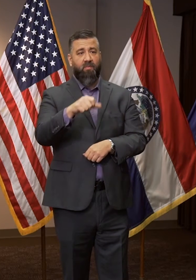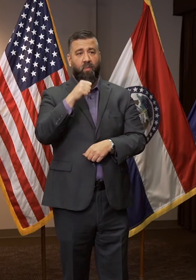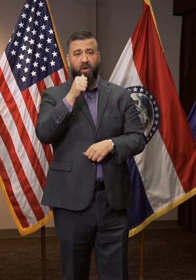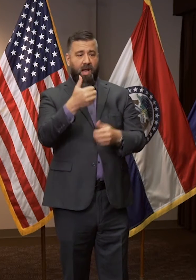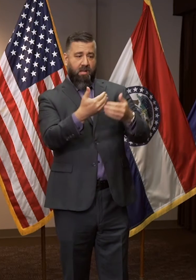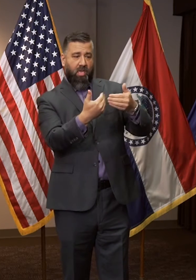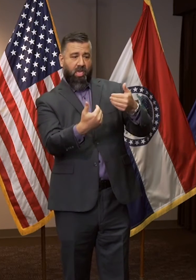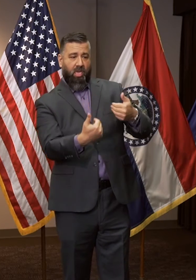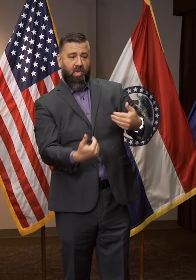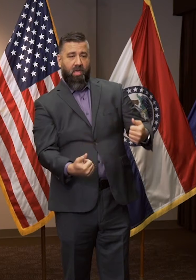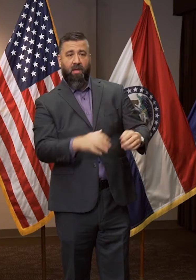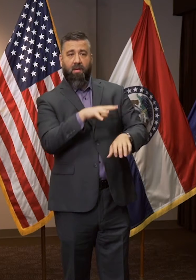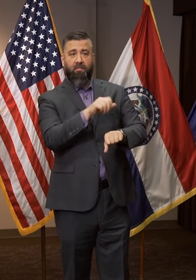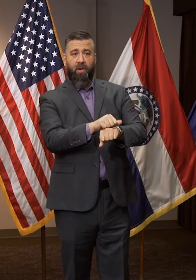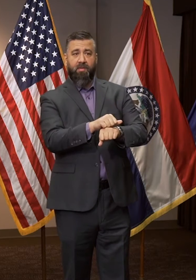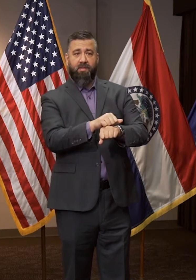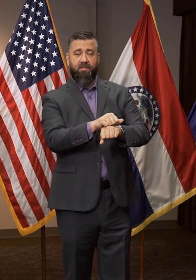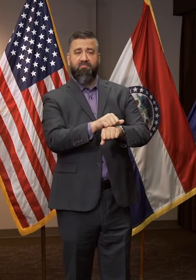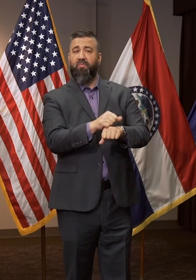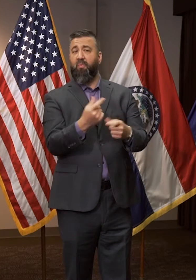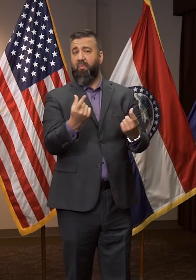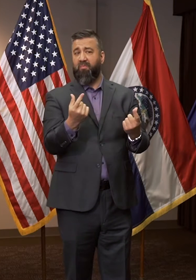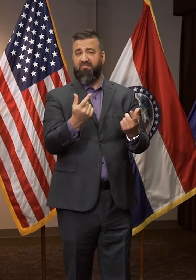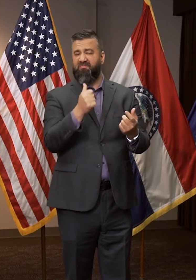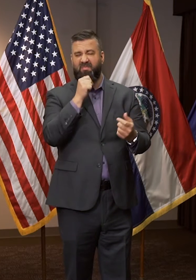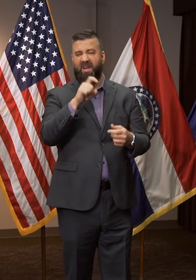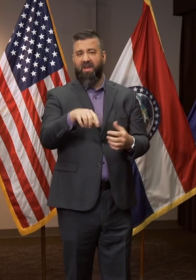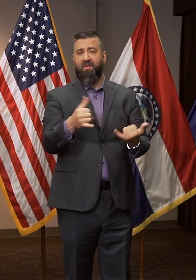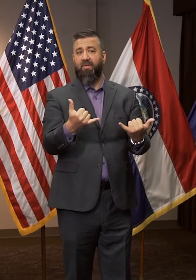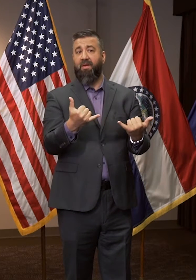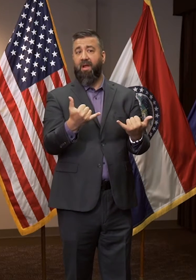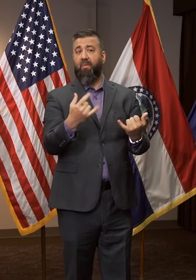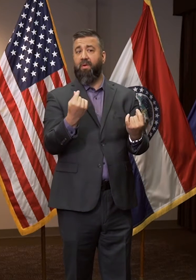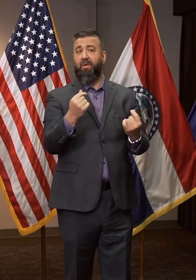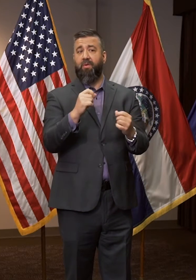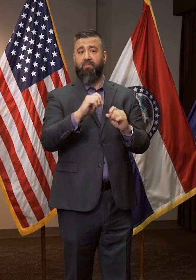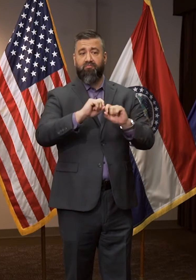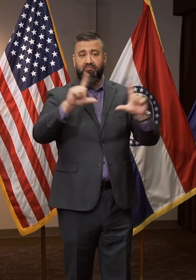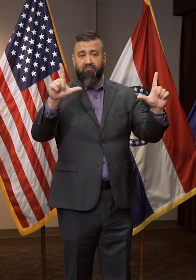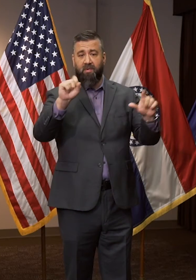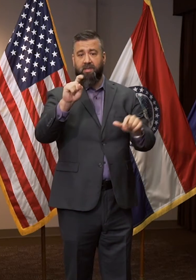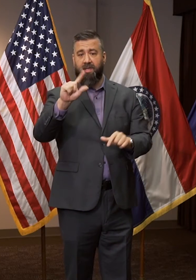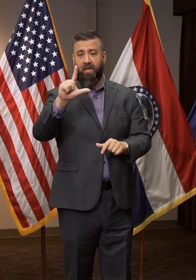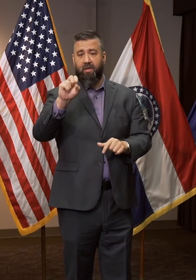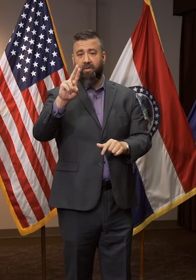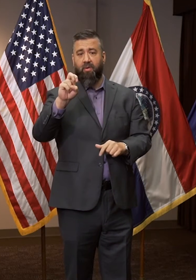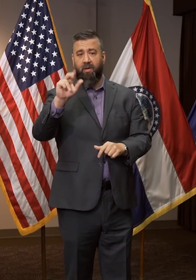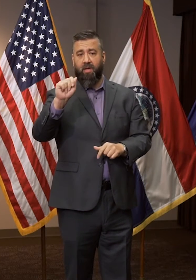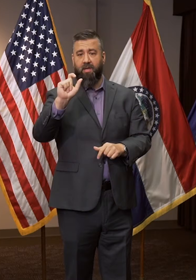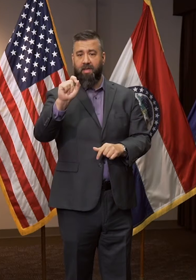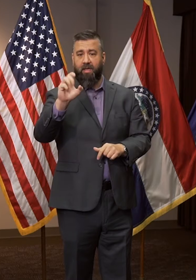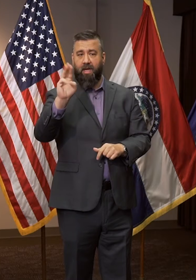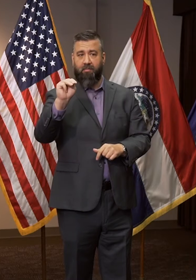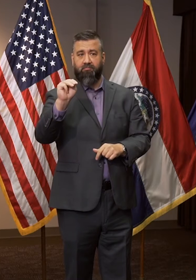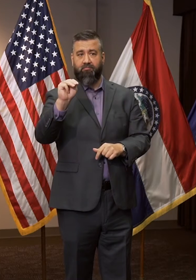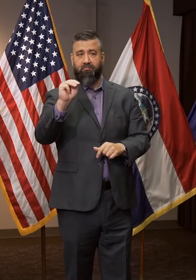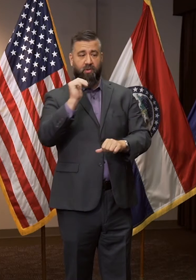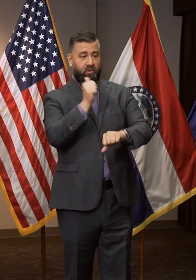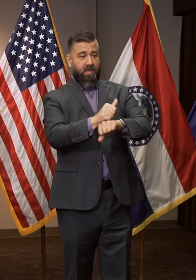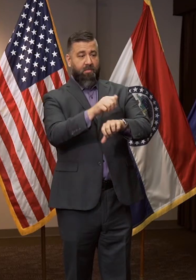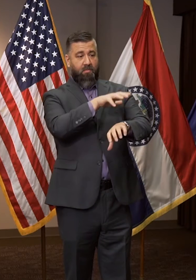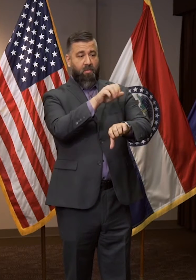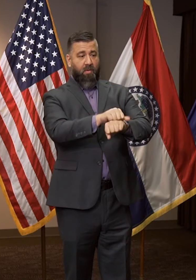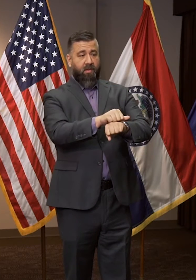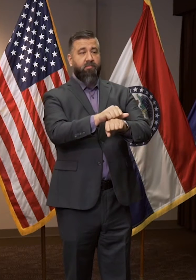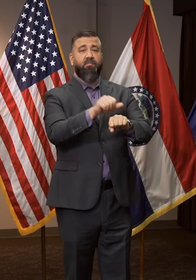by tier, you can simply log on to stlcorona.com beginning tomorrow and schedule a time you'd like to receive your shot